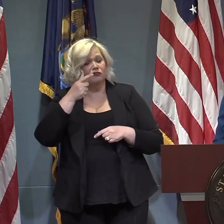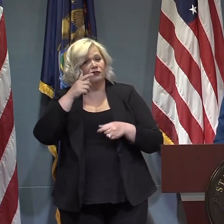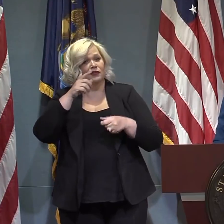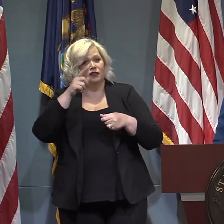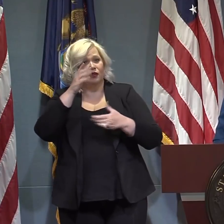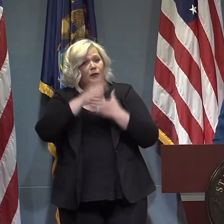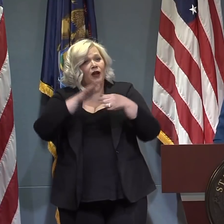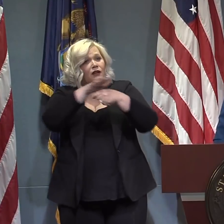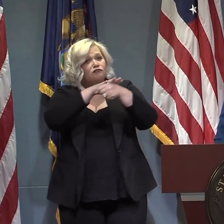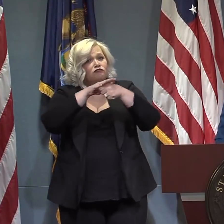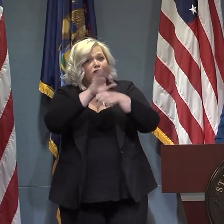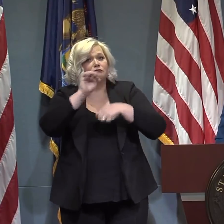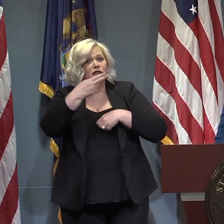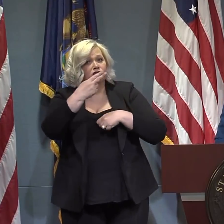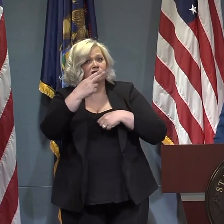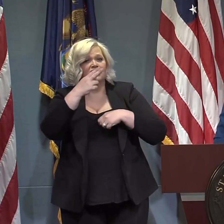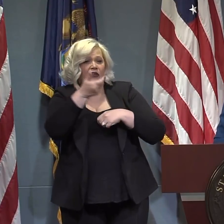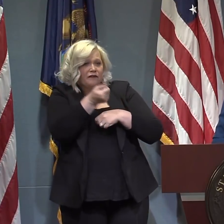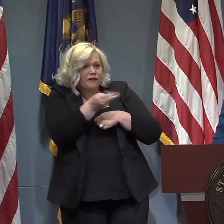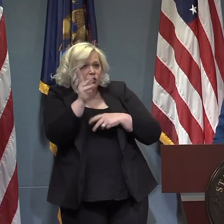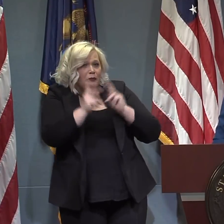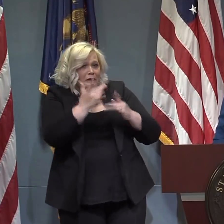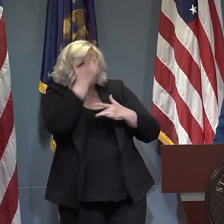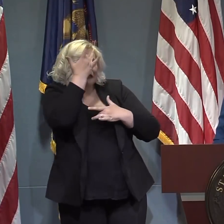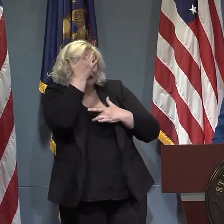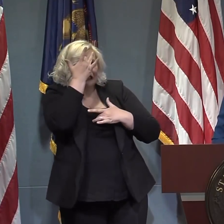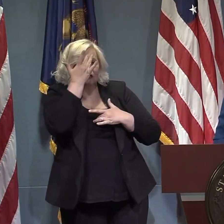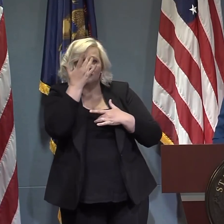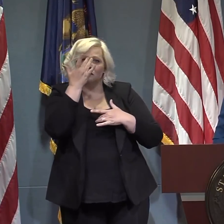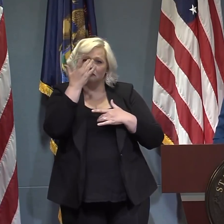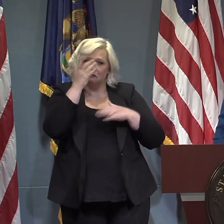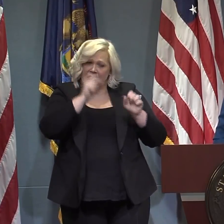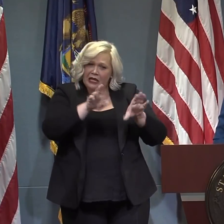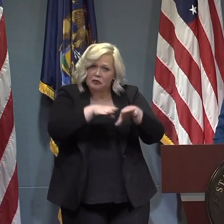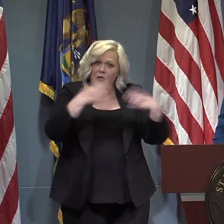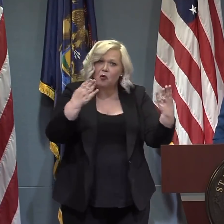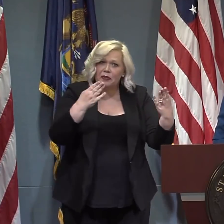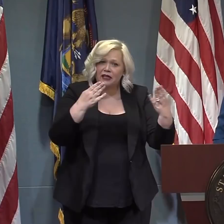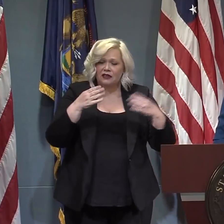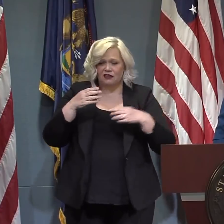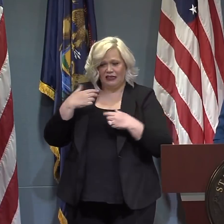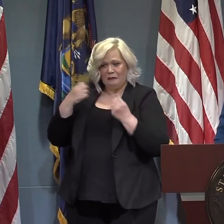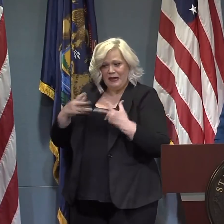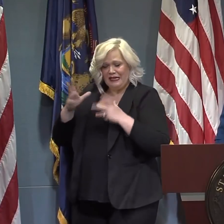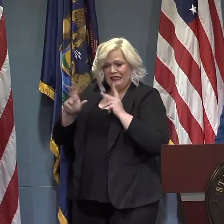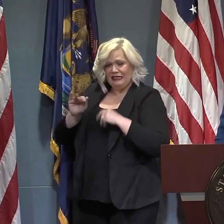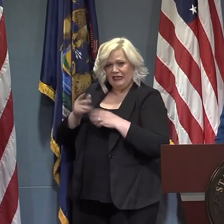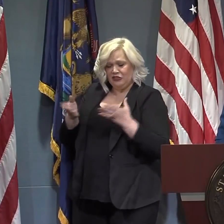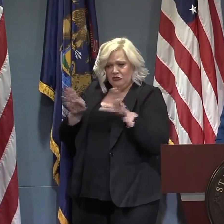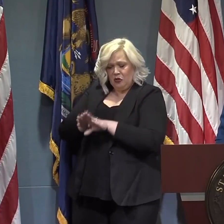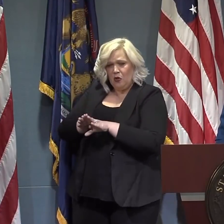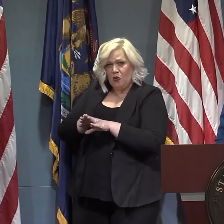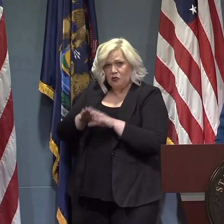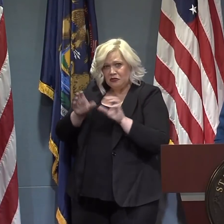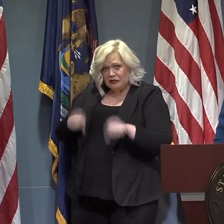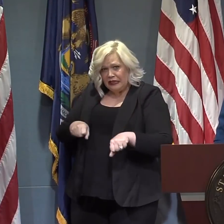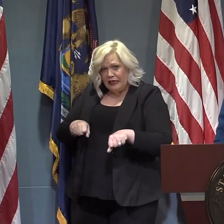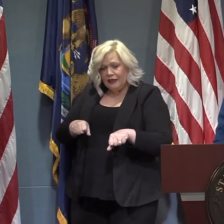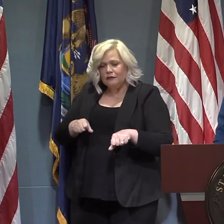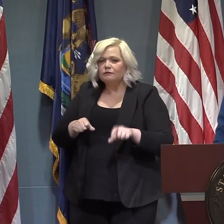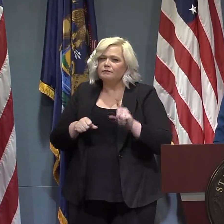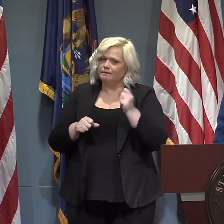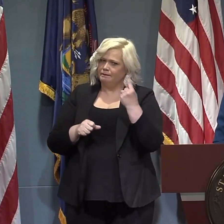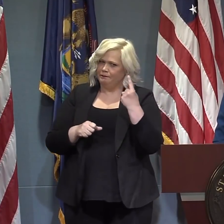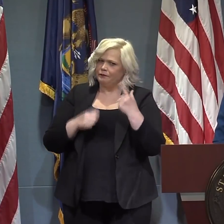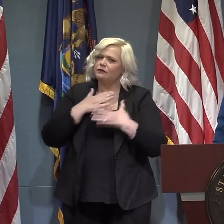lowest amount of cases to go without restrictions or stay-home orders? I appreciate the sentiment of the question and